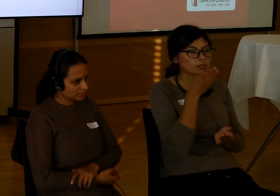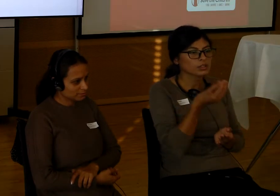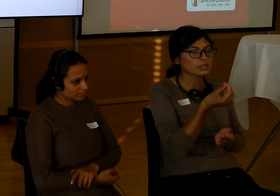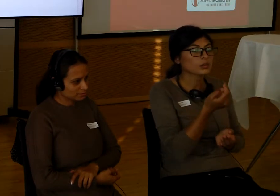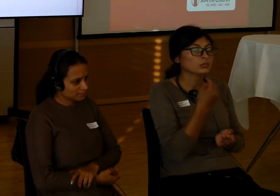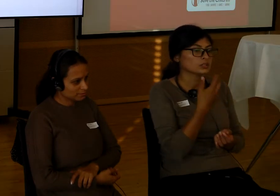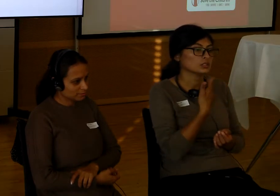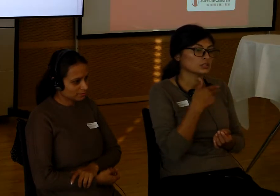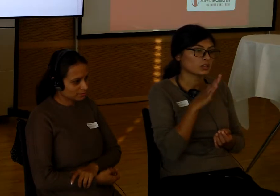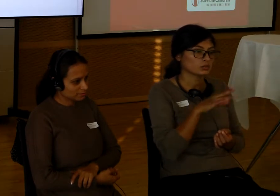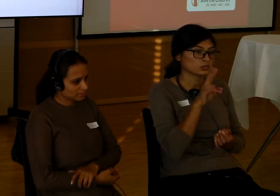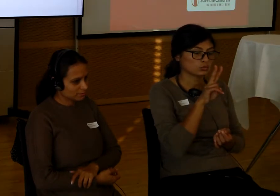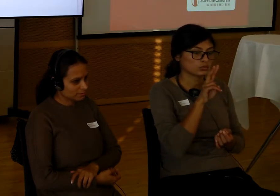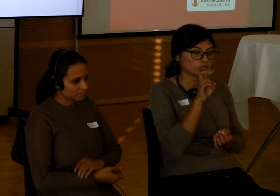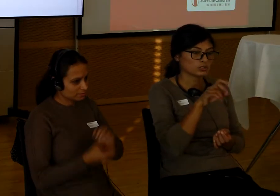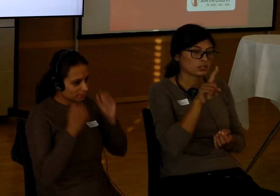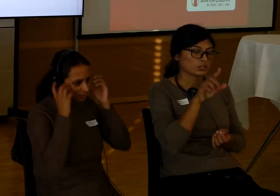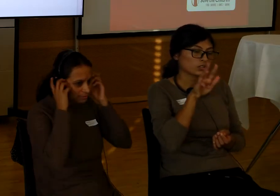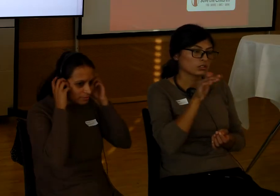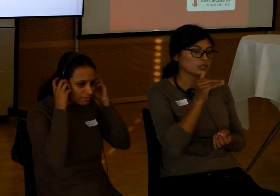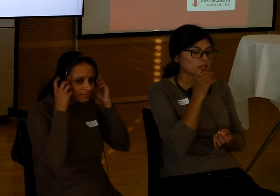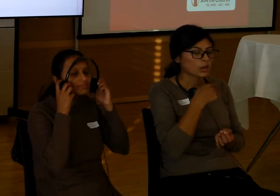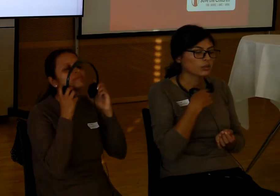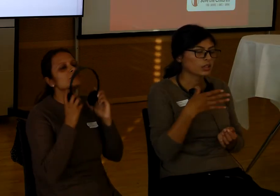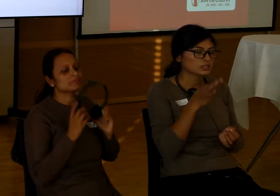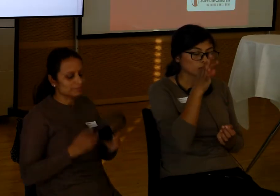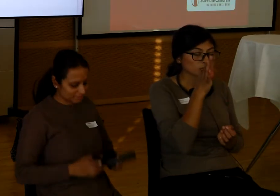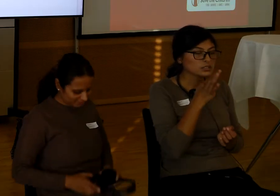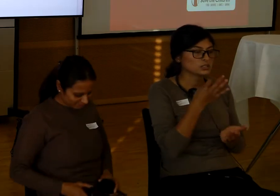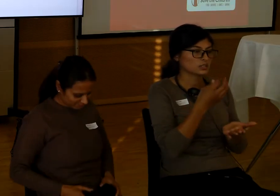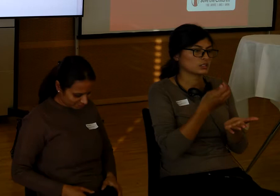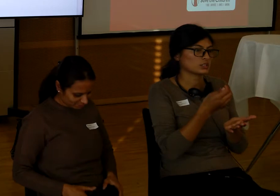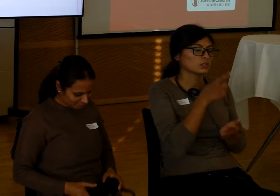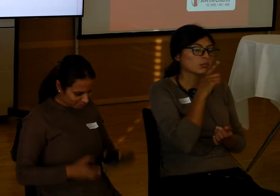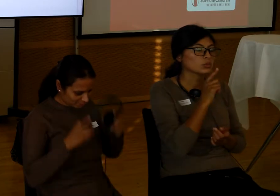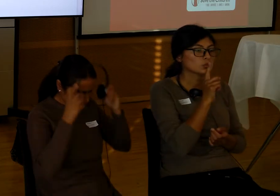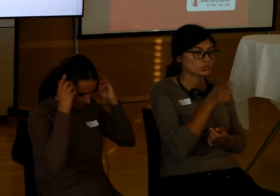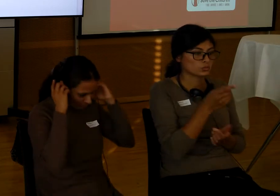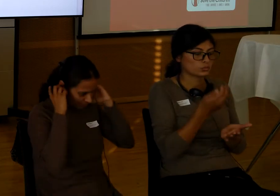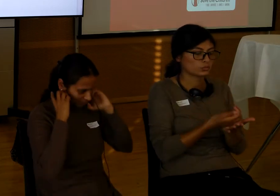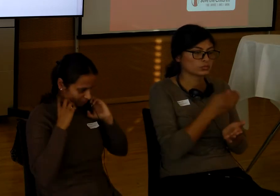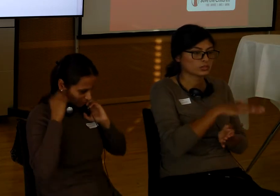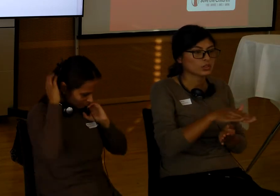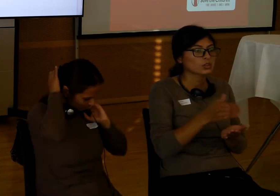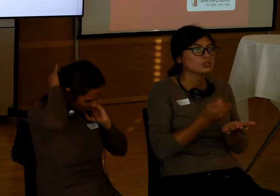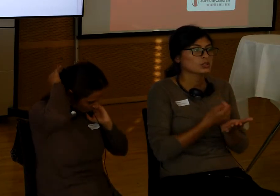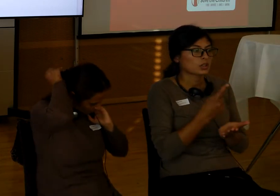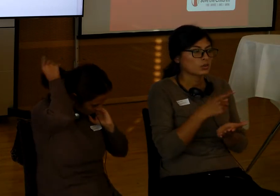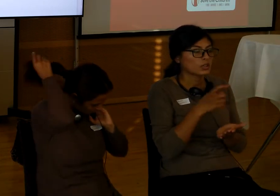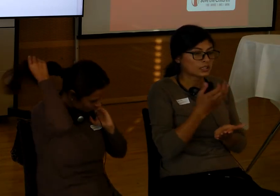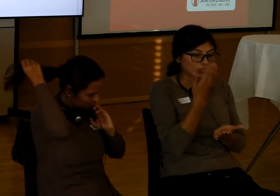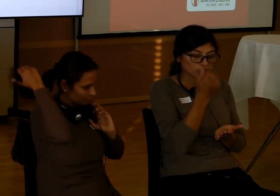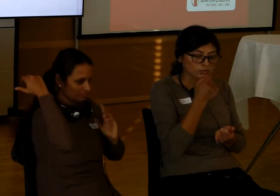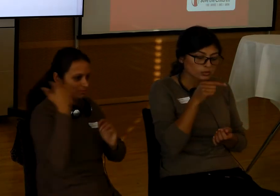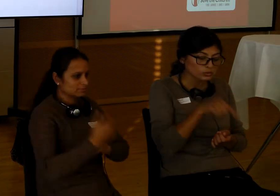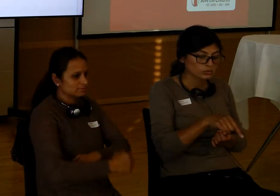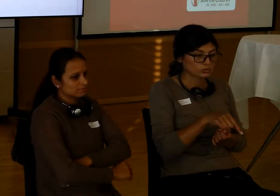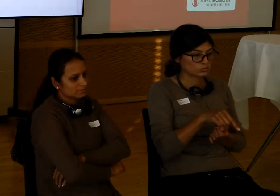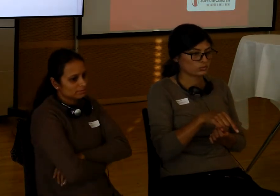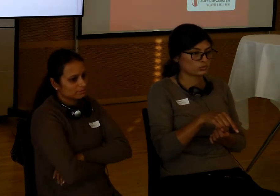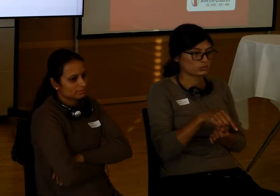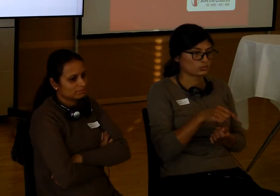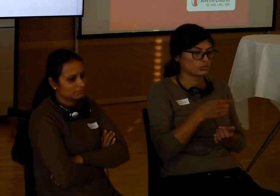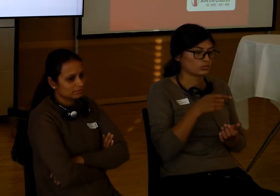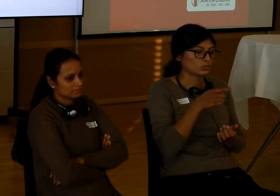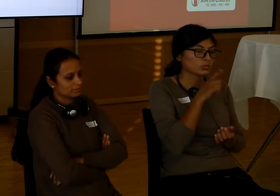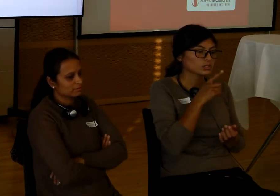in fact, 2019 is a very special year for Save the Children, as our organization celebrates its 100